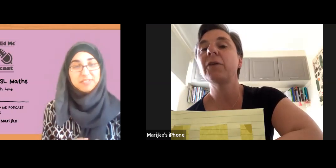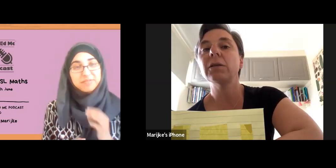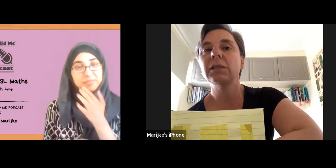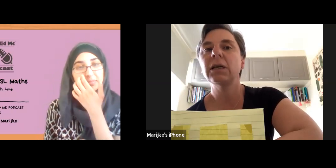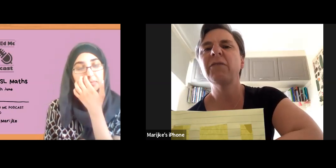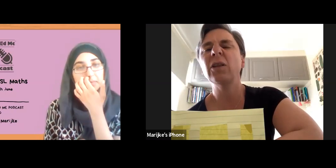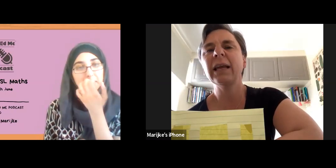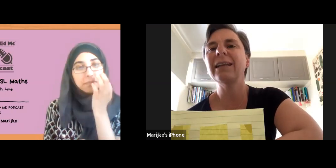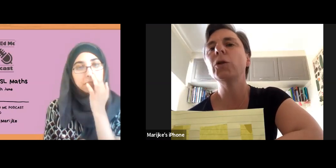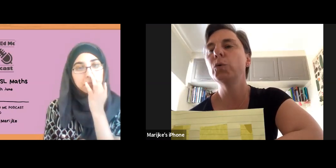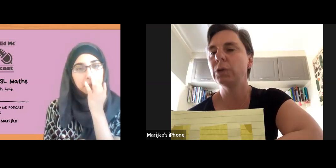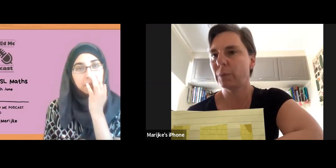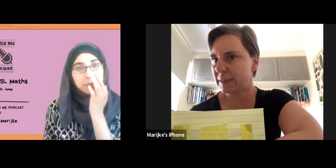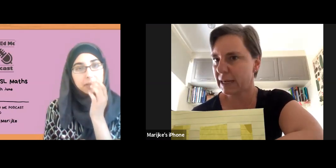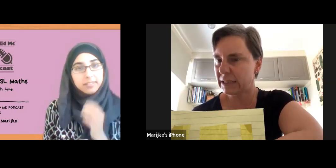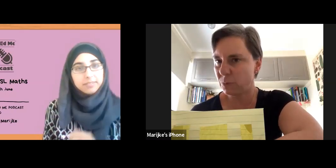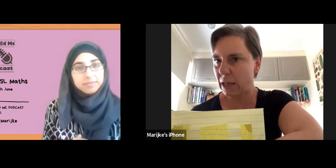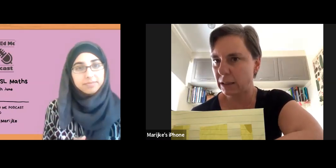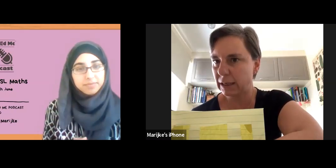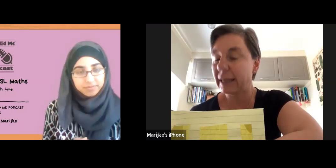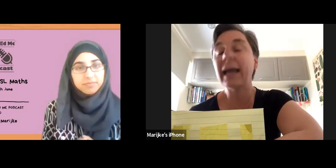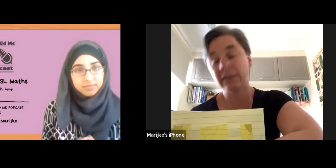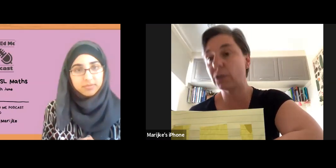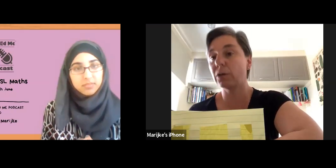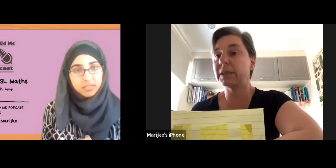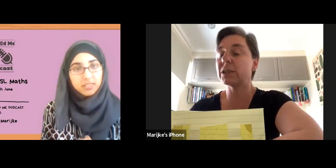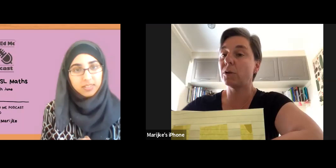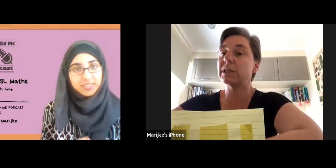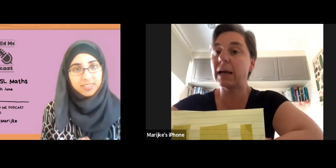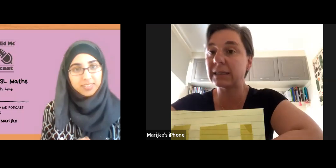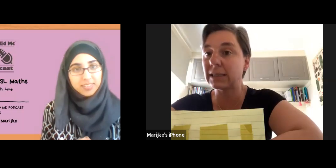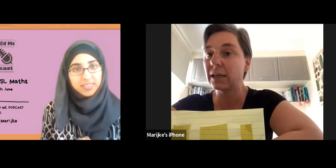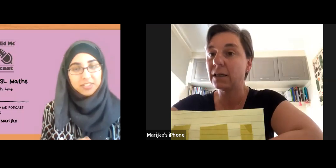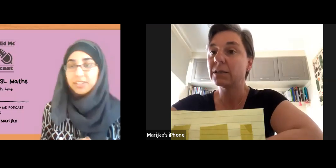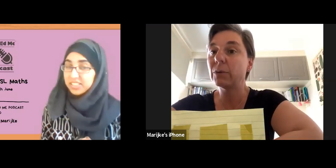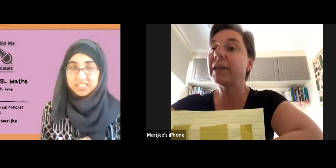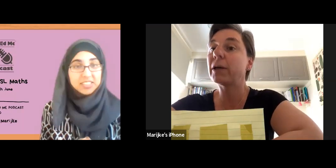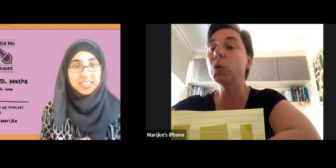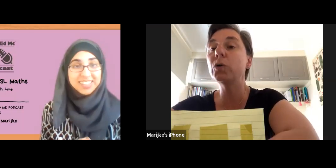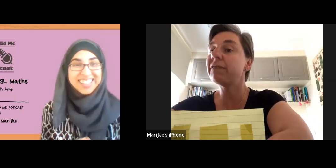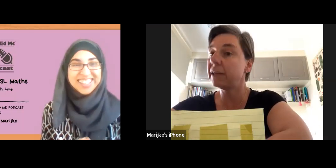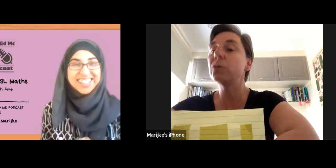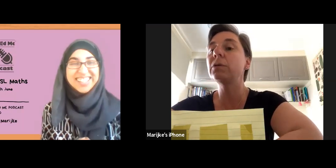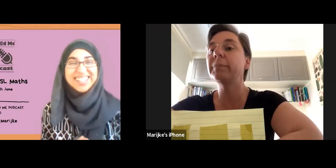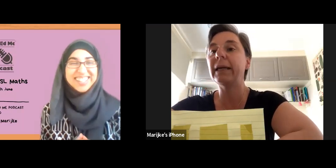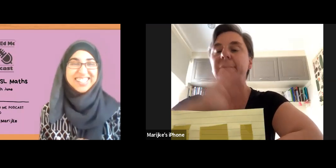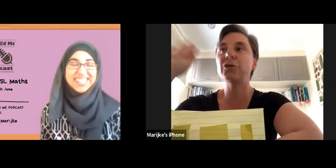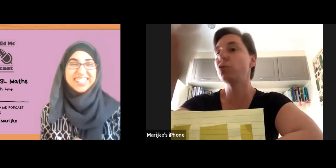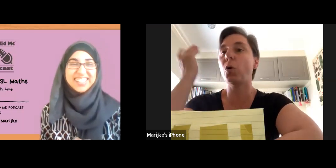got like a little Google website as well, and again, it's called Mrs. Walters Maths. That's So nice. if they Google me, it should all come